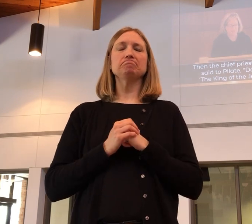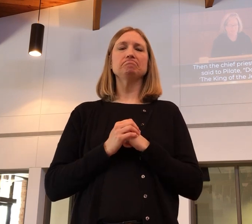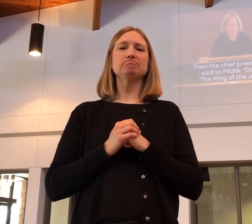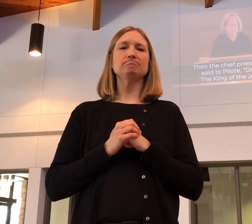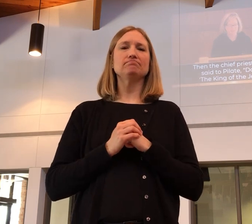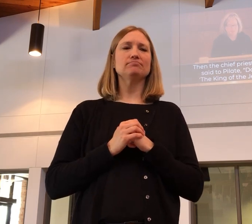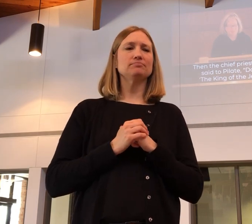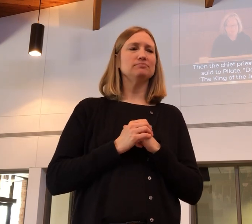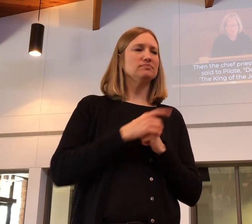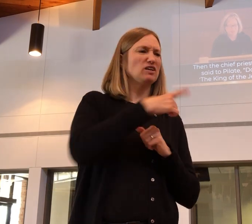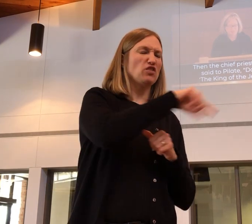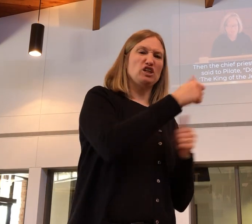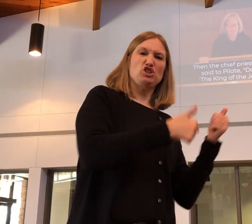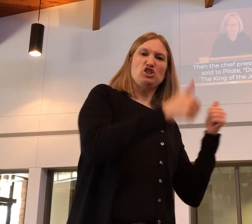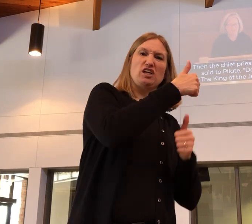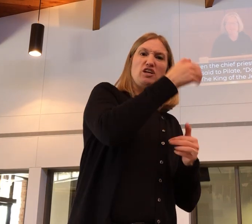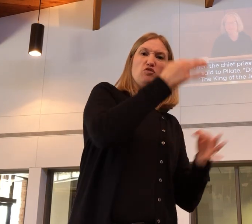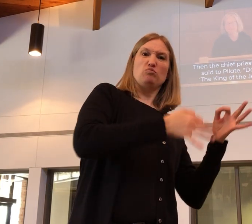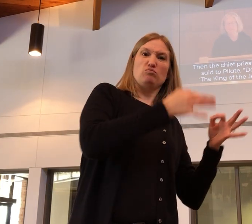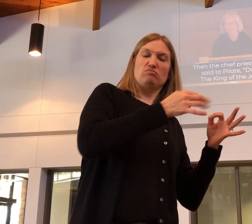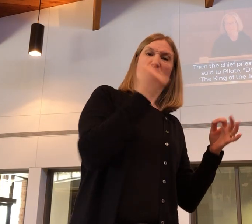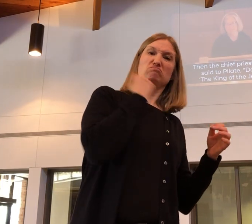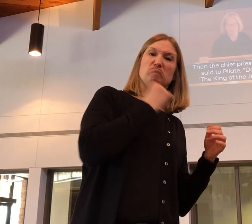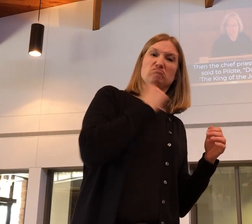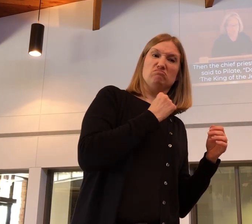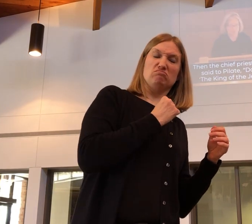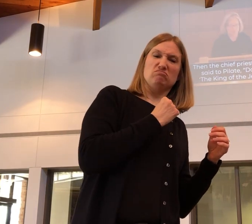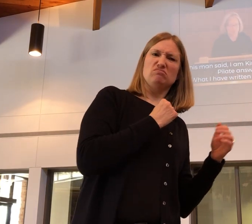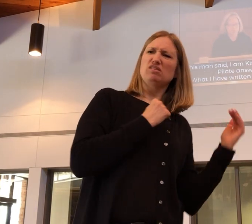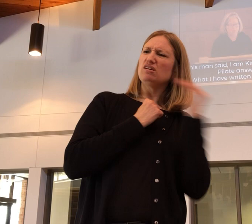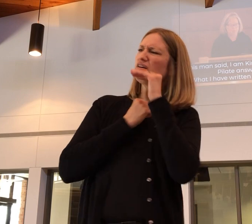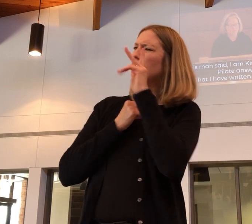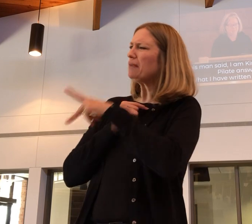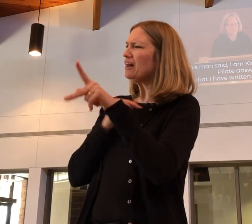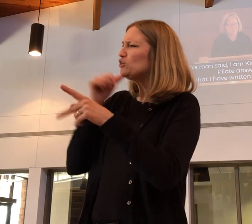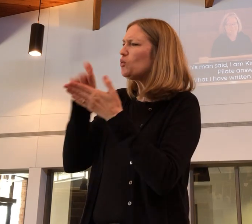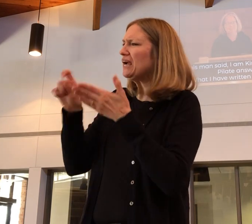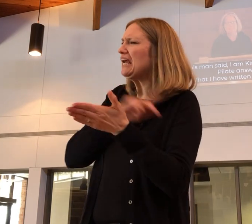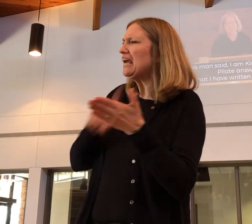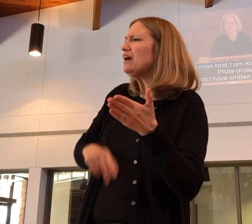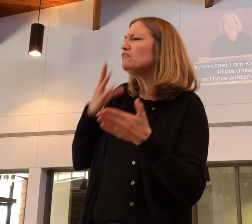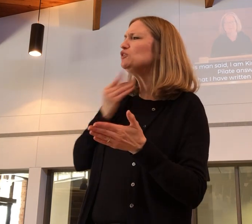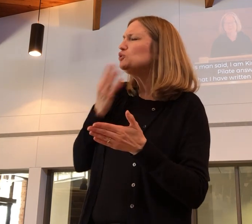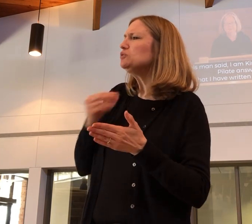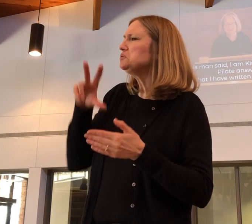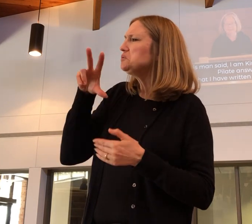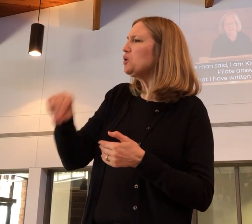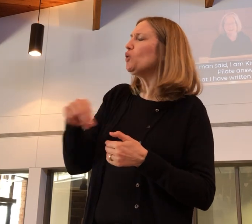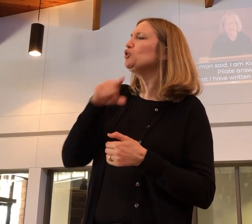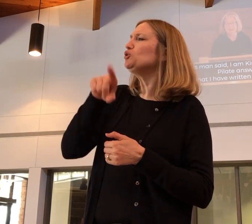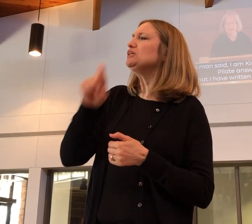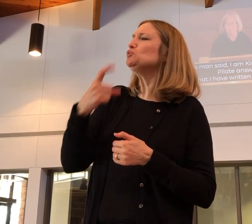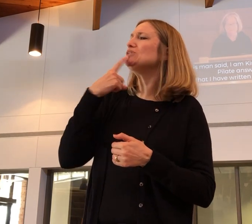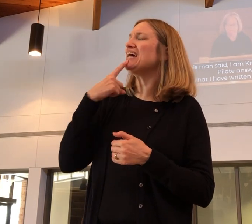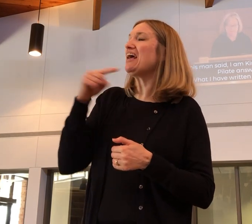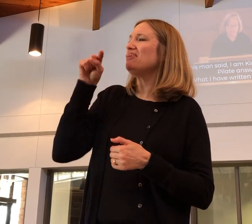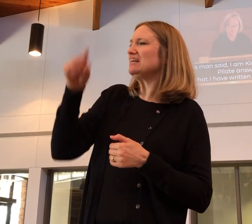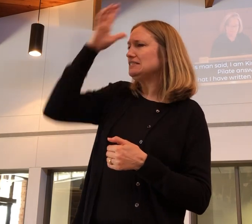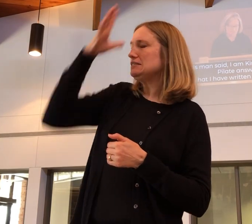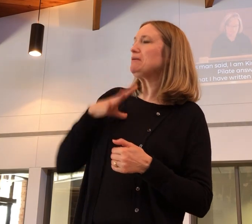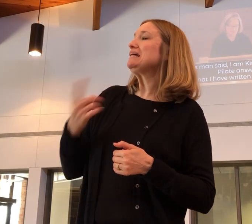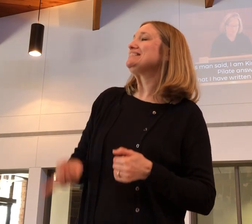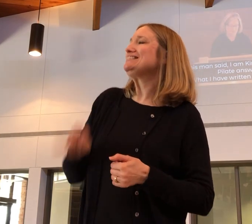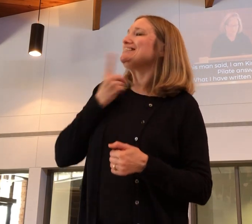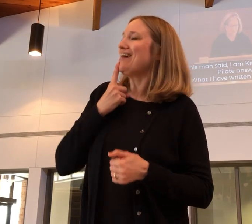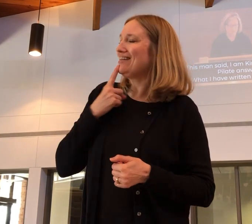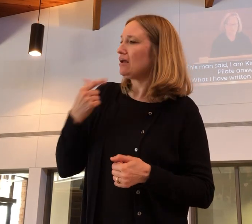to Pilate, "Do not write 'the King of the Jews,' but 'this man said I am the King of